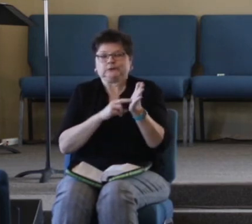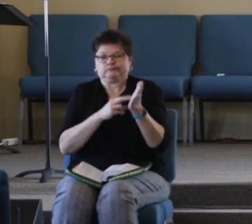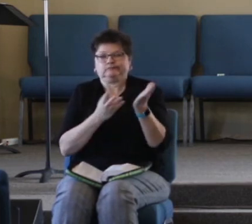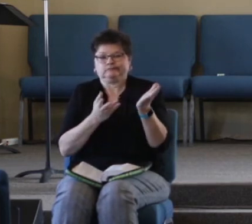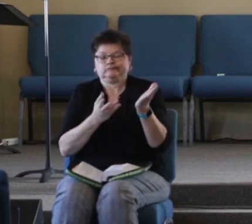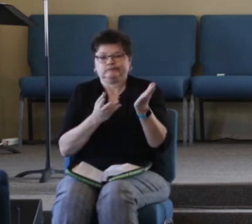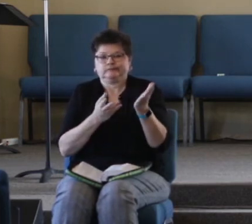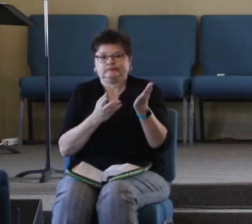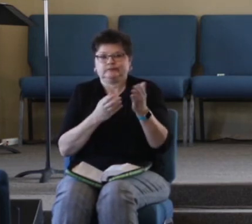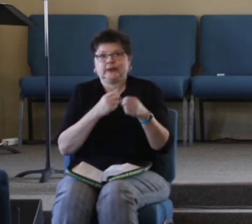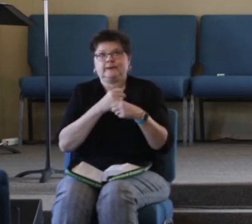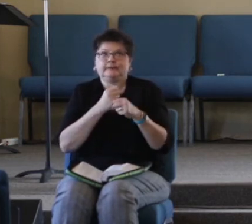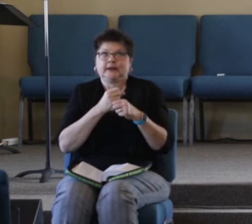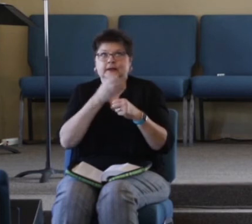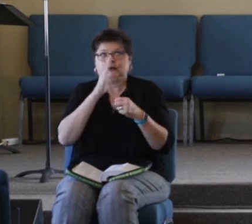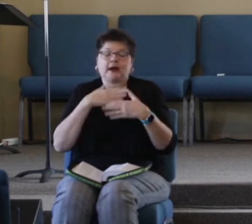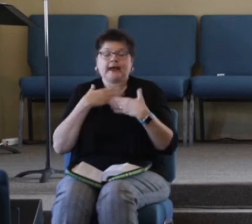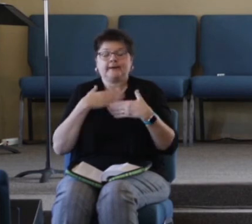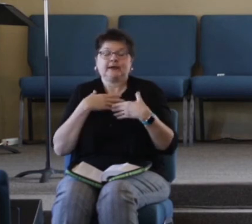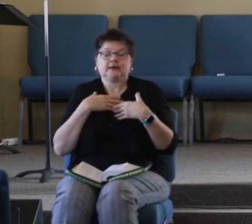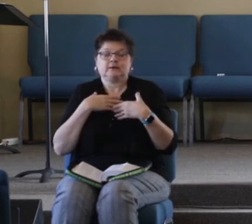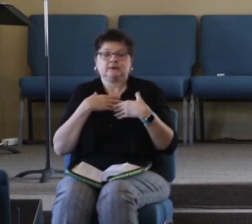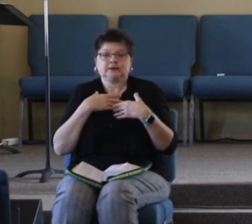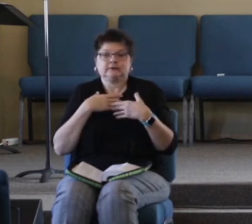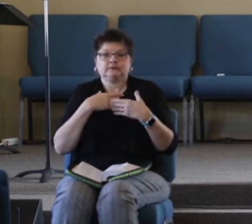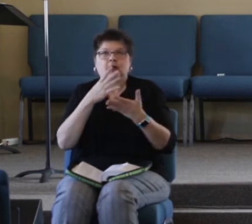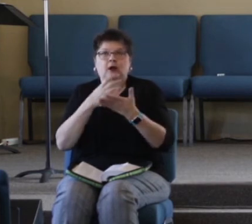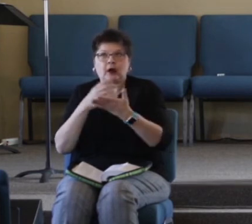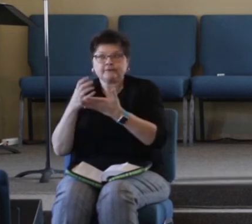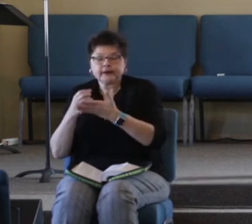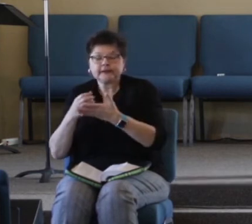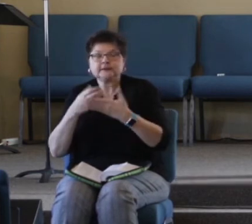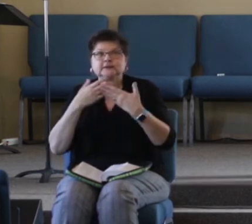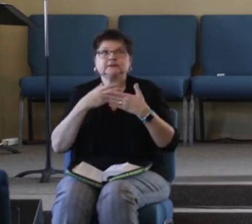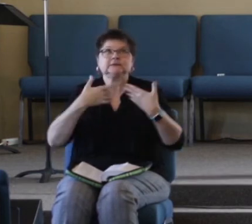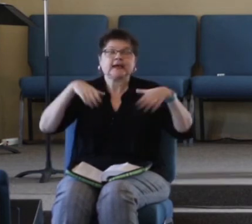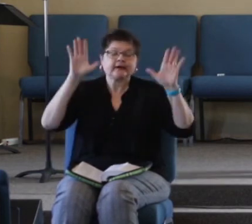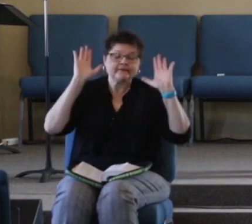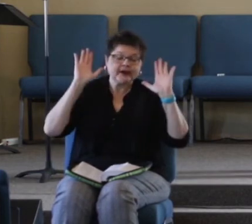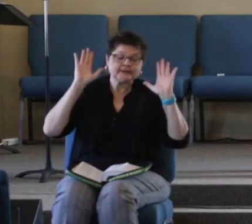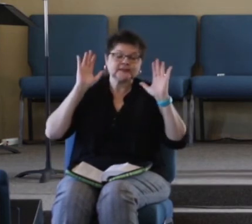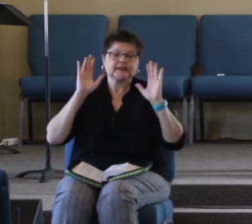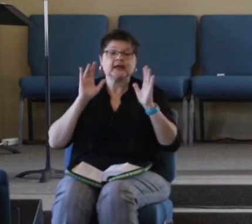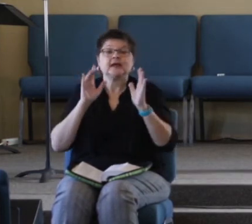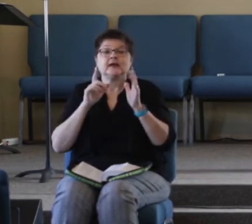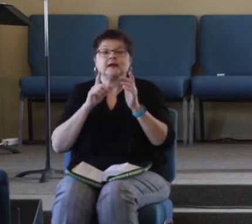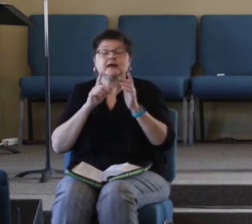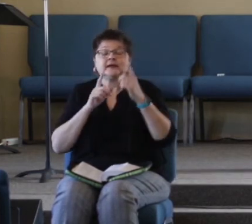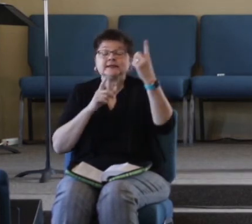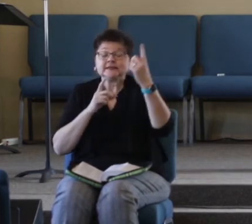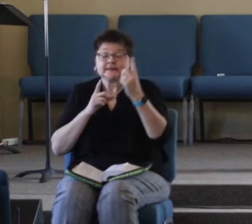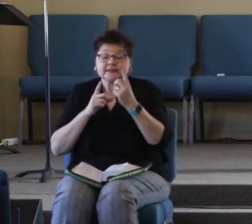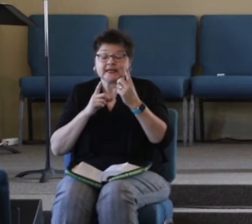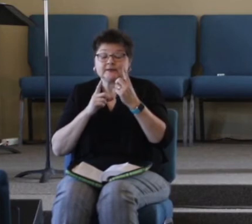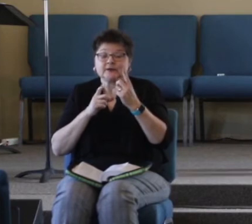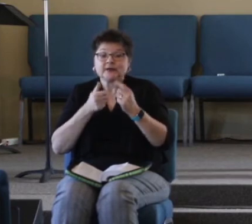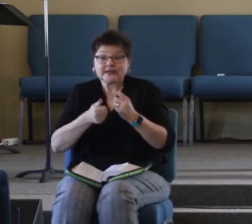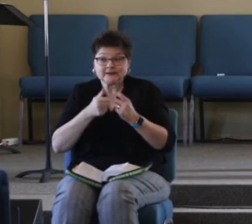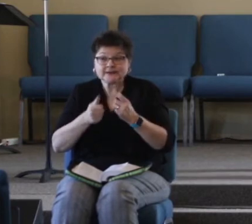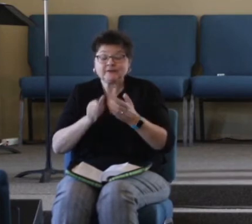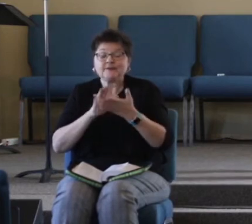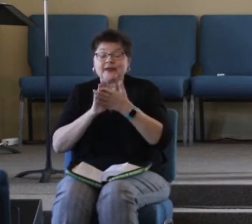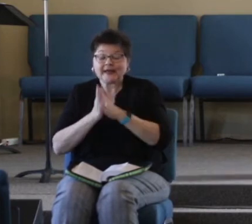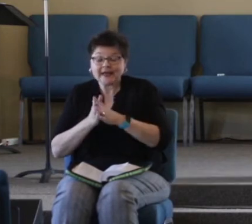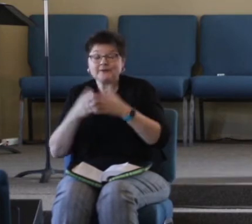and pleasing God by offerings, by sacrifices. And Jesus came to be the offering, to be the sacrifice, so that when the